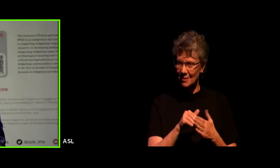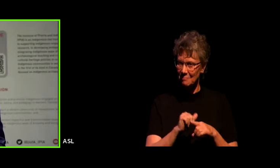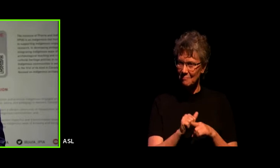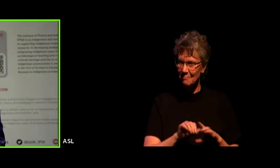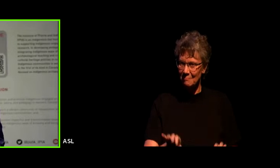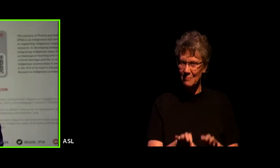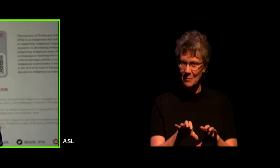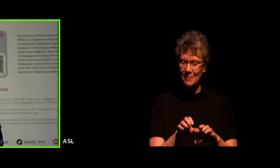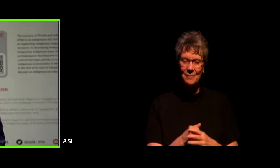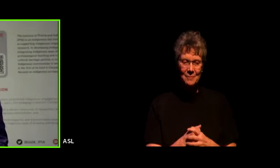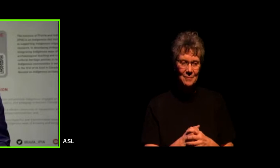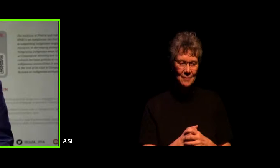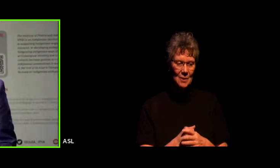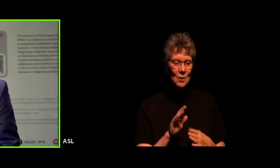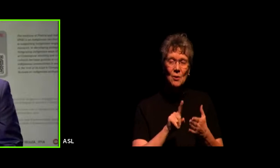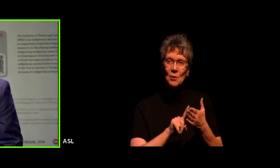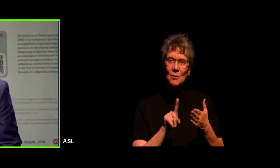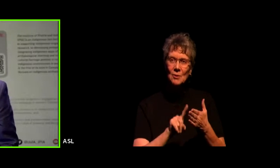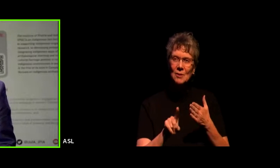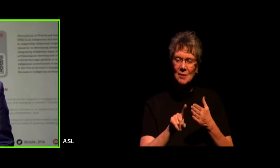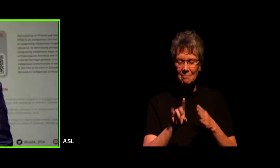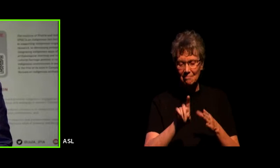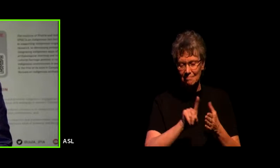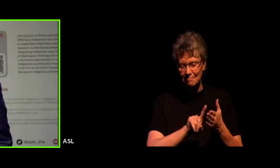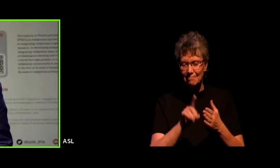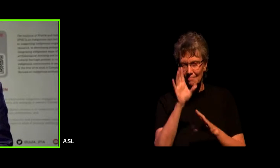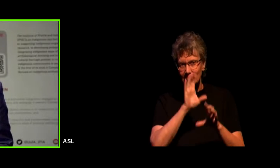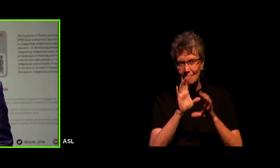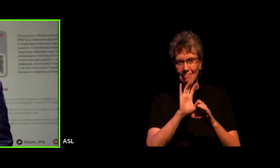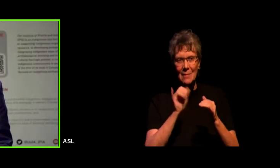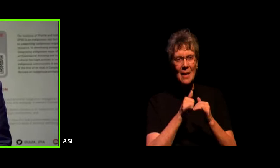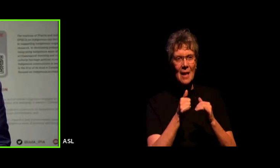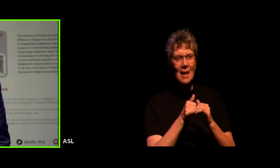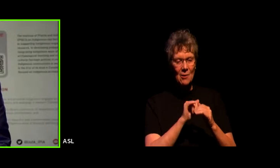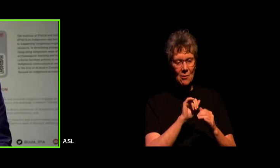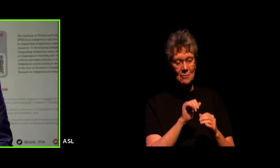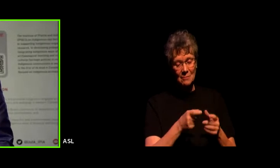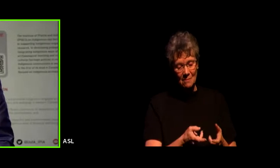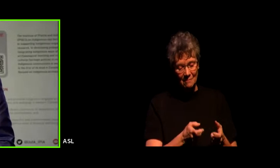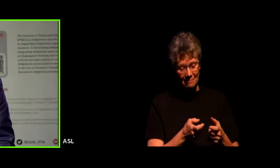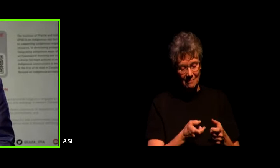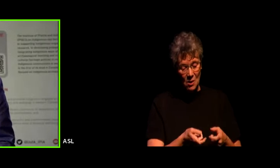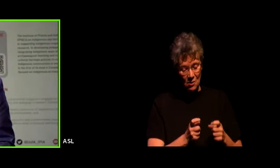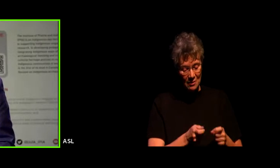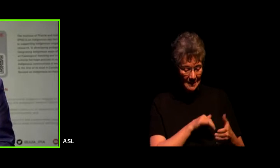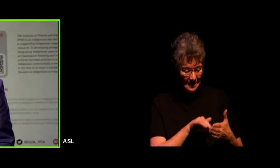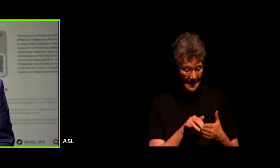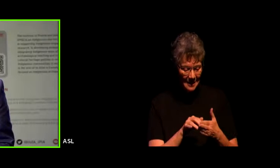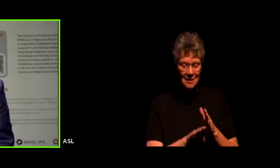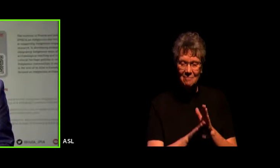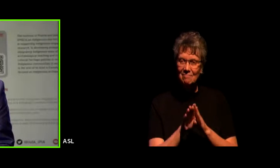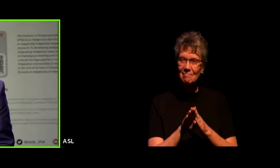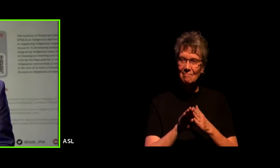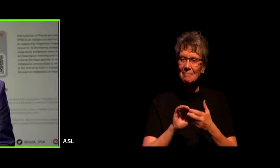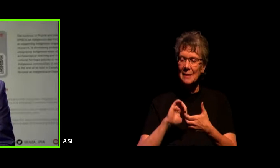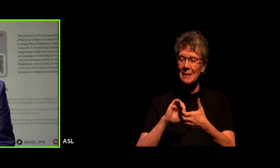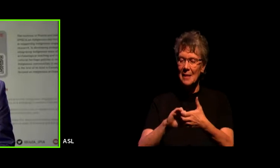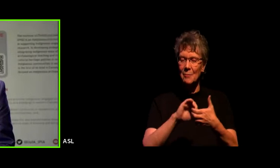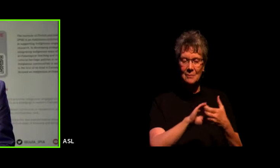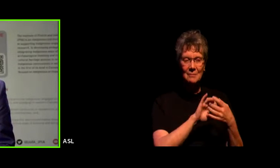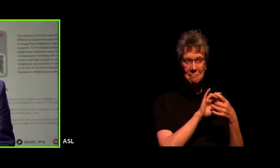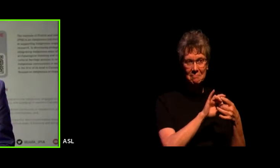Canada explores how archaeologists and communities can build collaborative research relationships. Among her numerous research